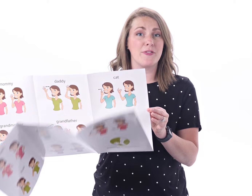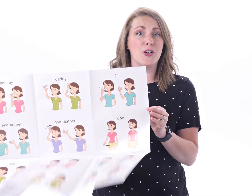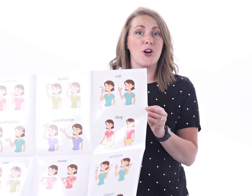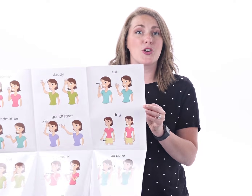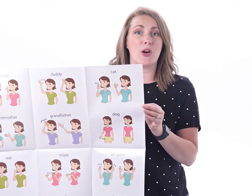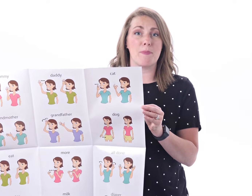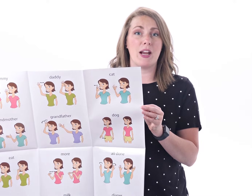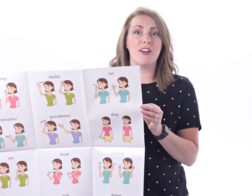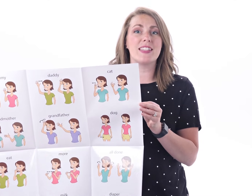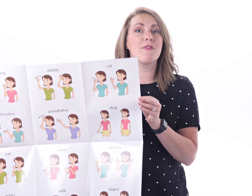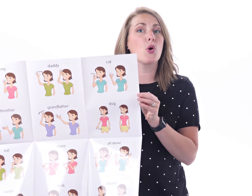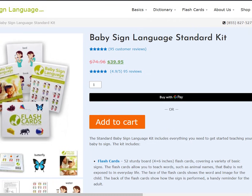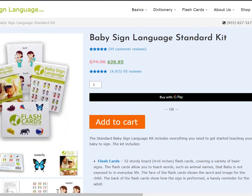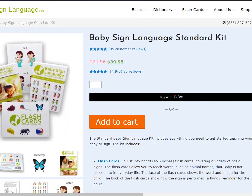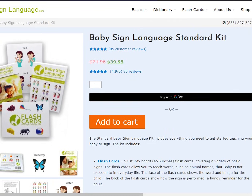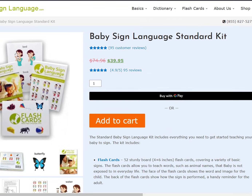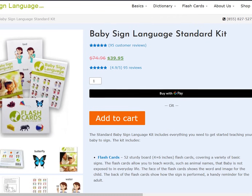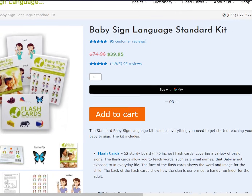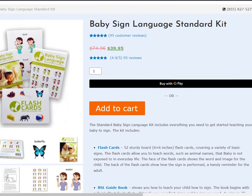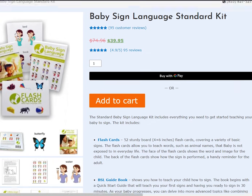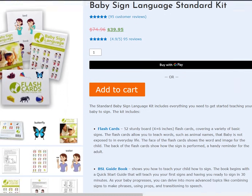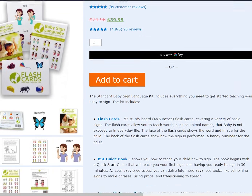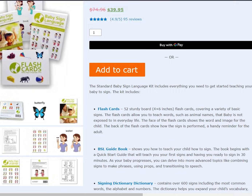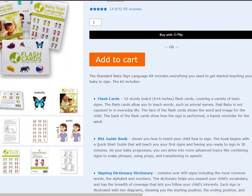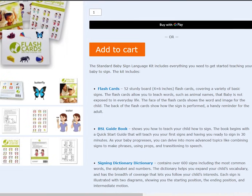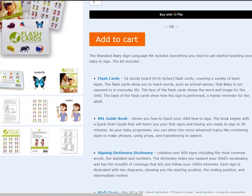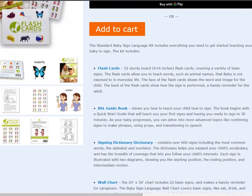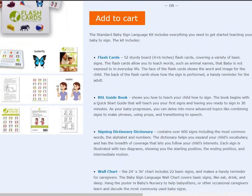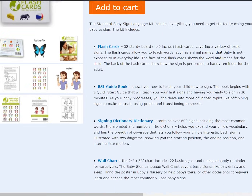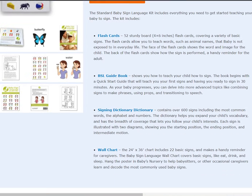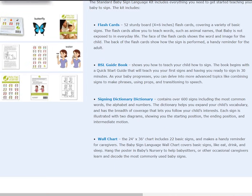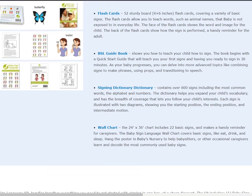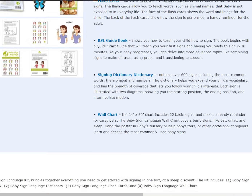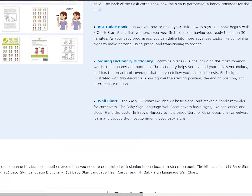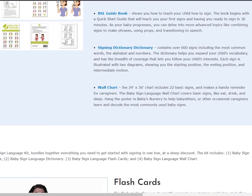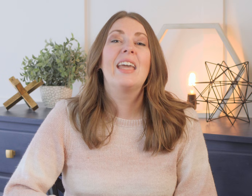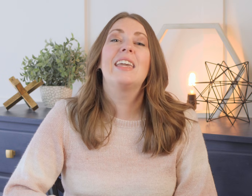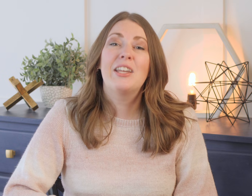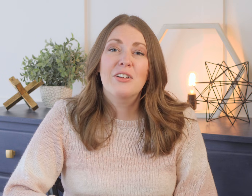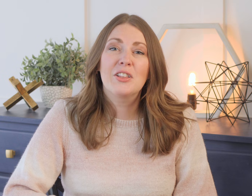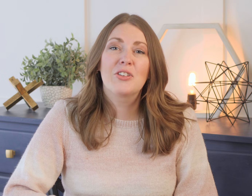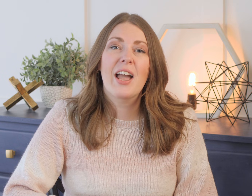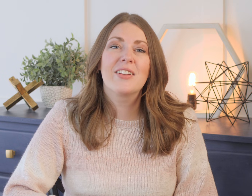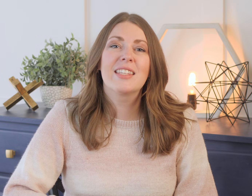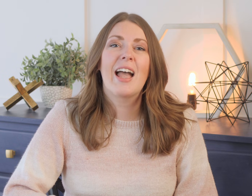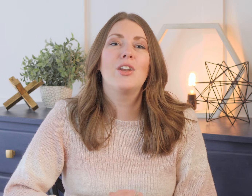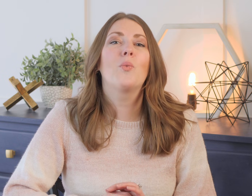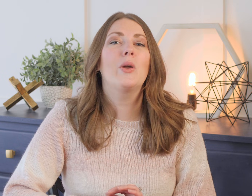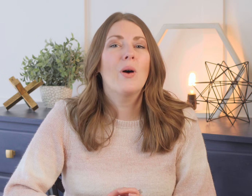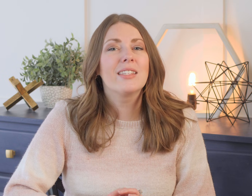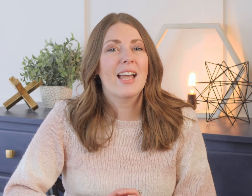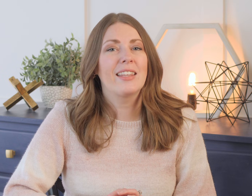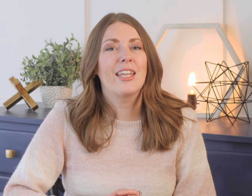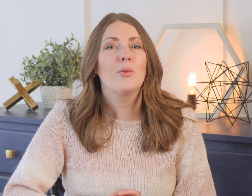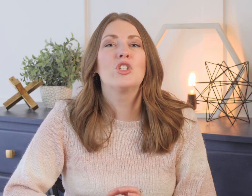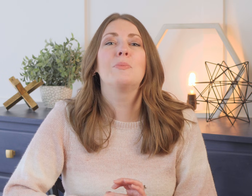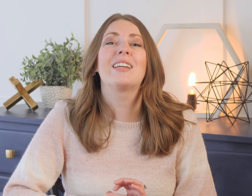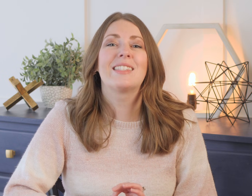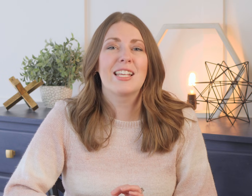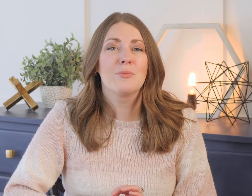charts, and DVDs to help grow your and your child's vocabulary. Here at Learn How to Sign, we want sign language to be accessible